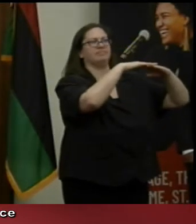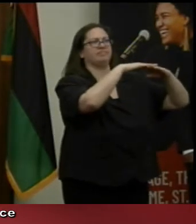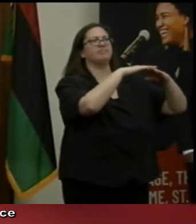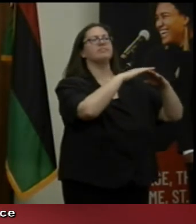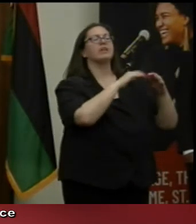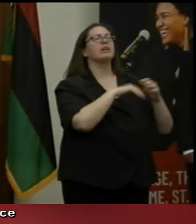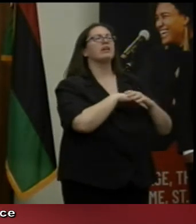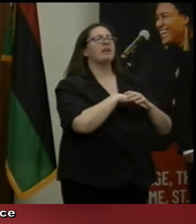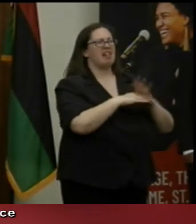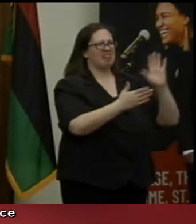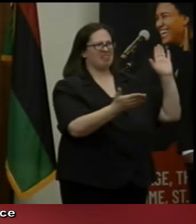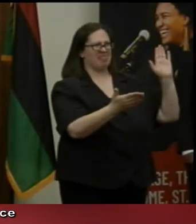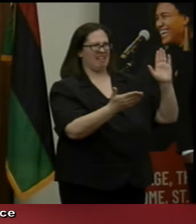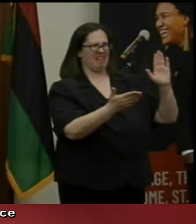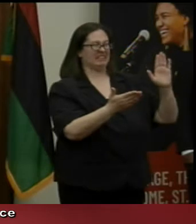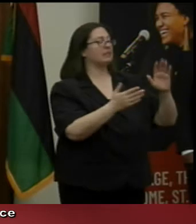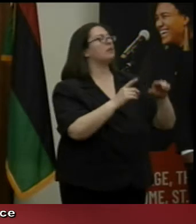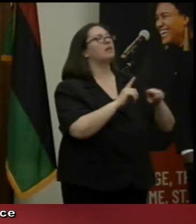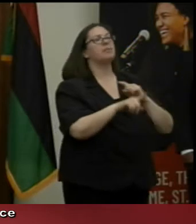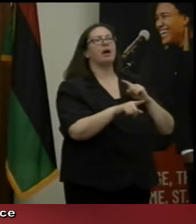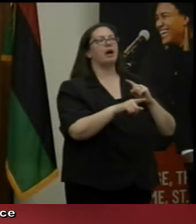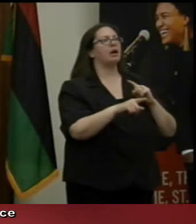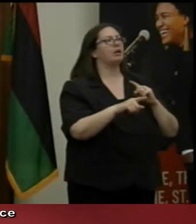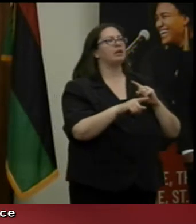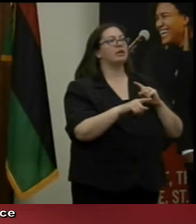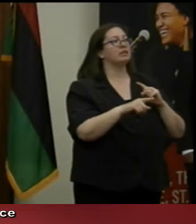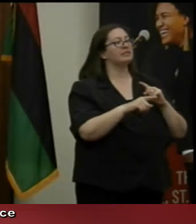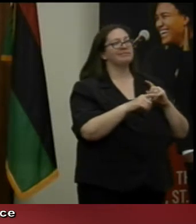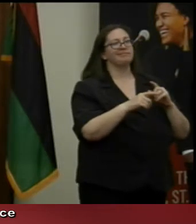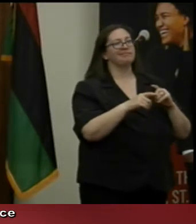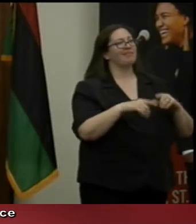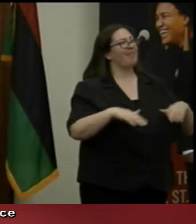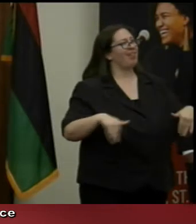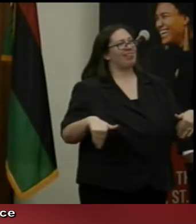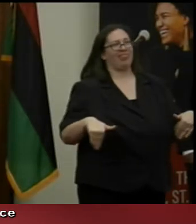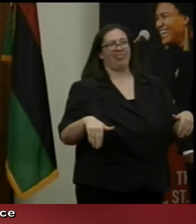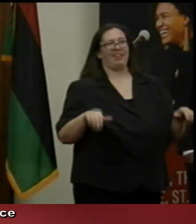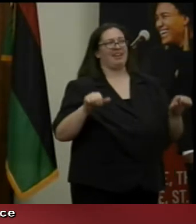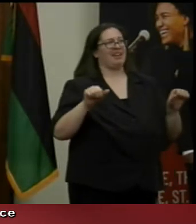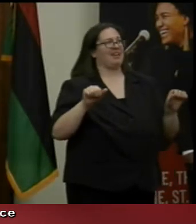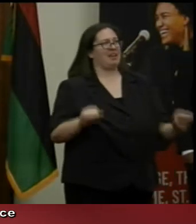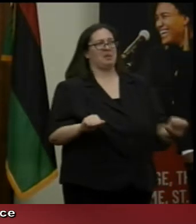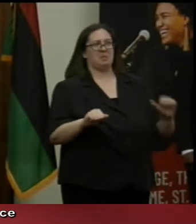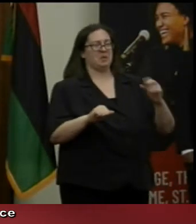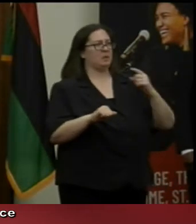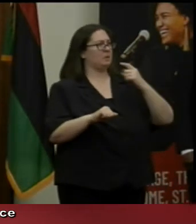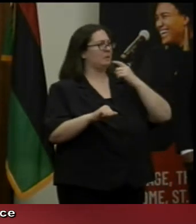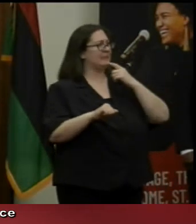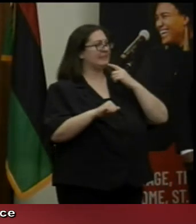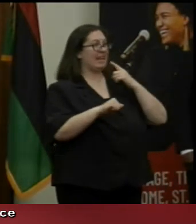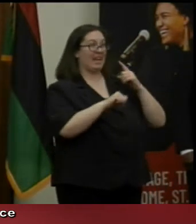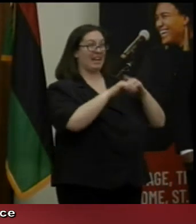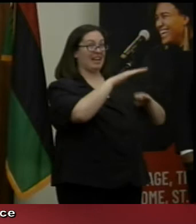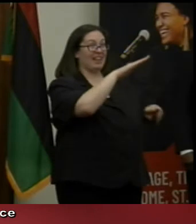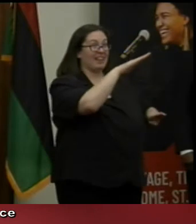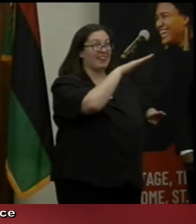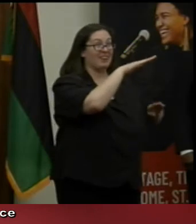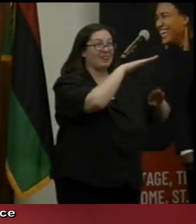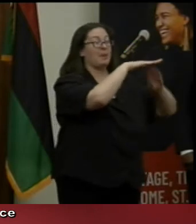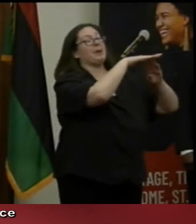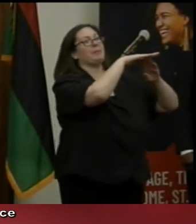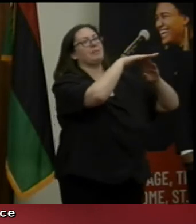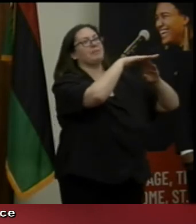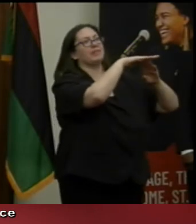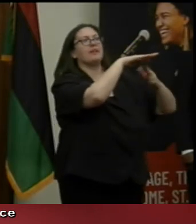a ways away from being able to say that we have flattened the curve, hit the peak, and are going down the